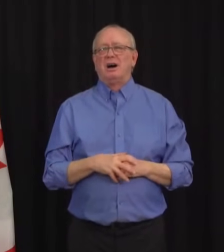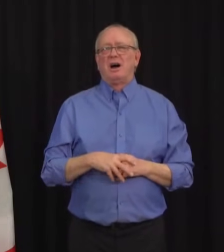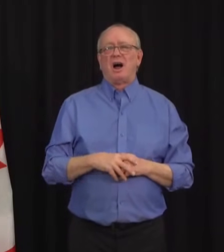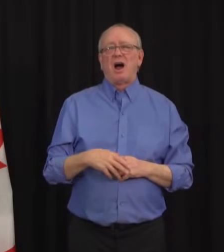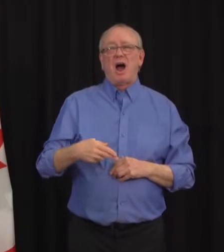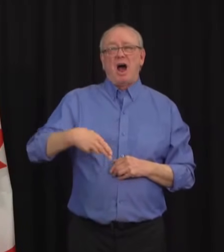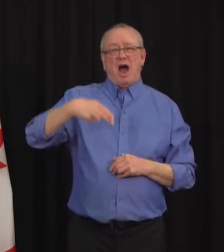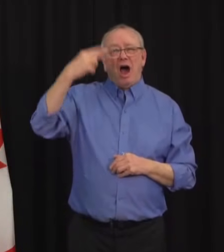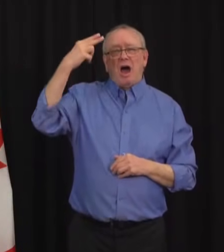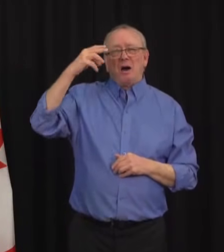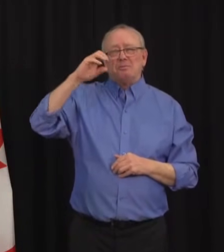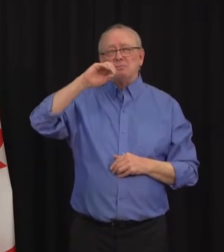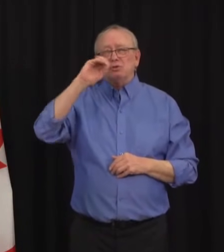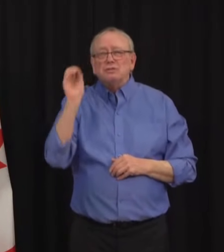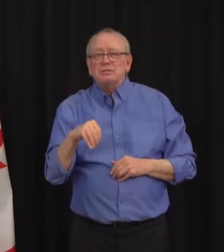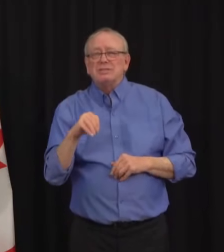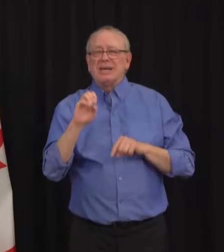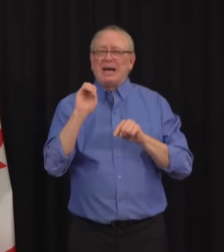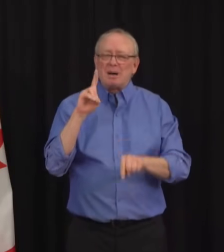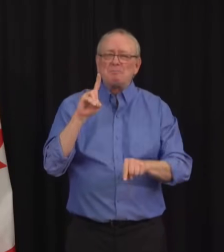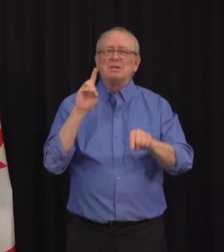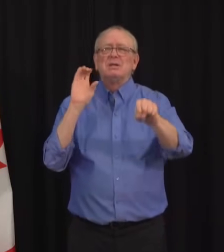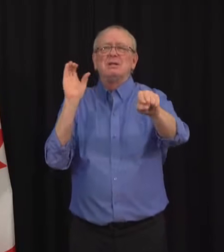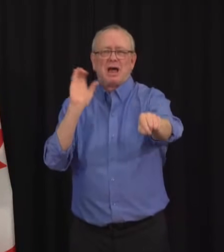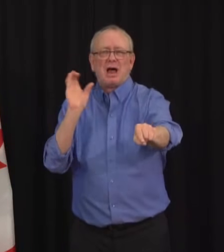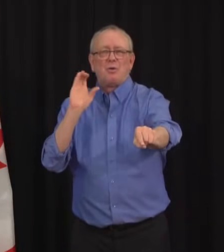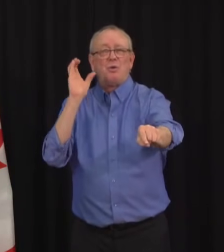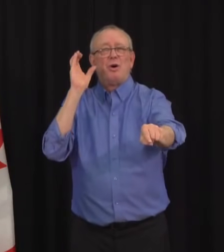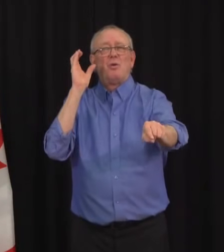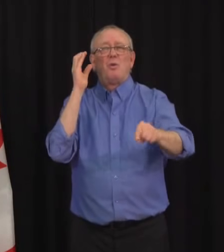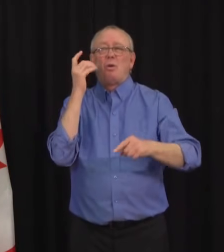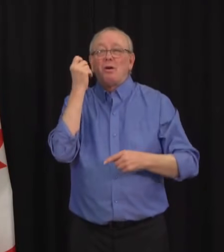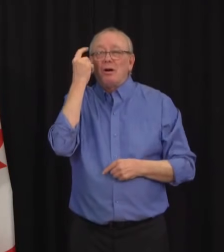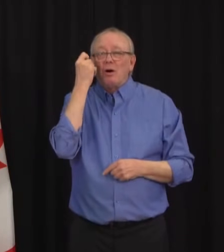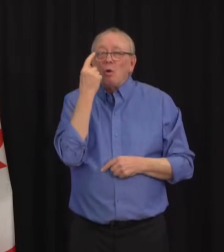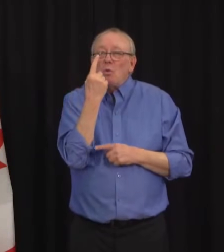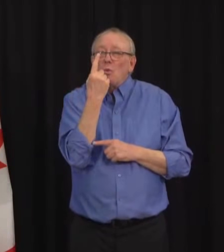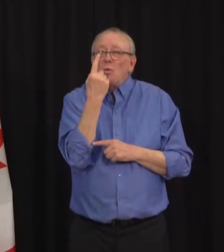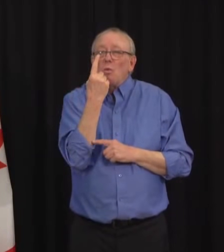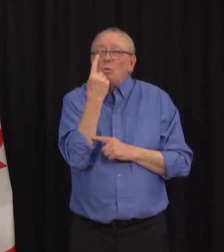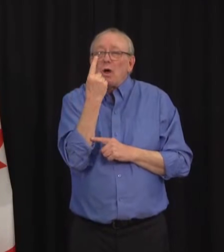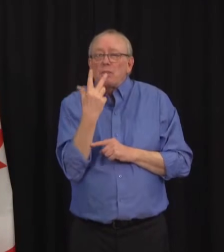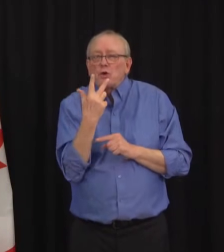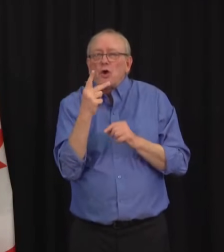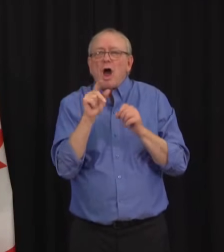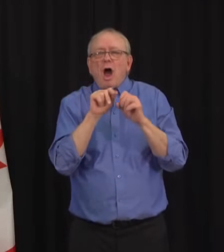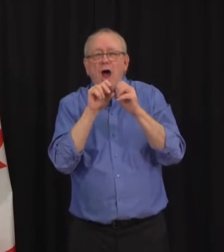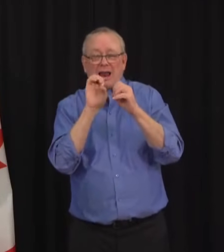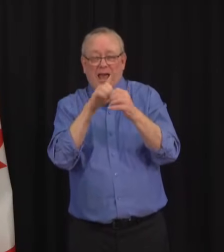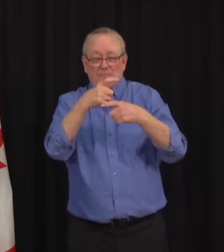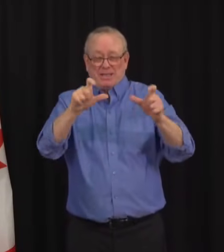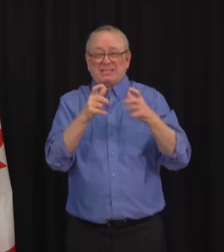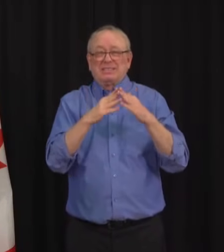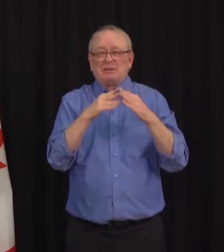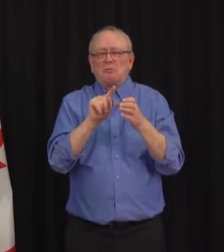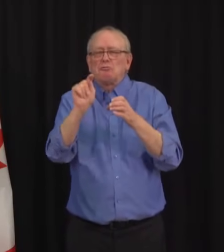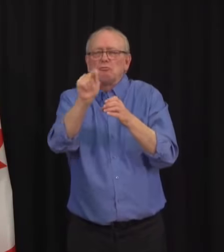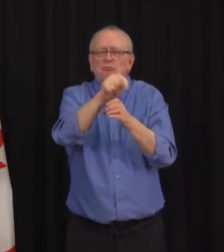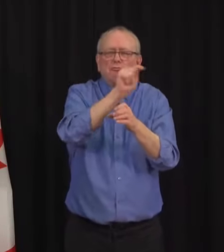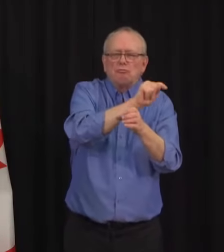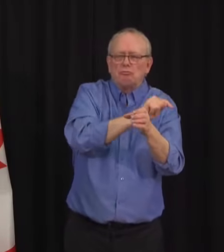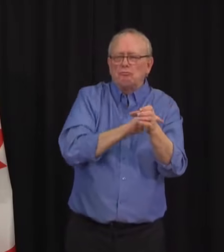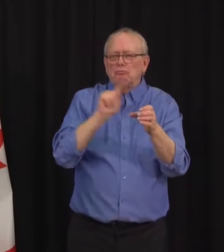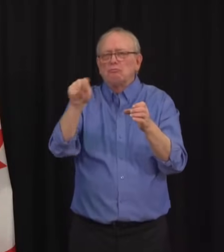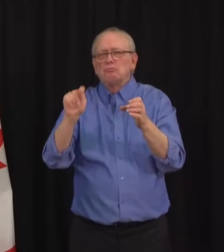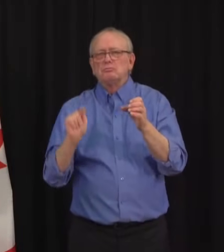them are outside of Calgary and Edmonton. We are also seeing growing outbreaks in the central, north, and